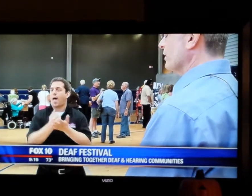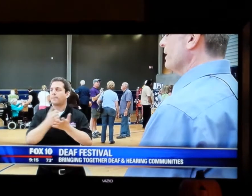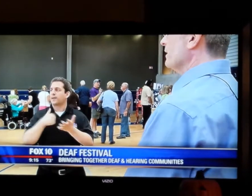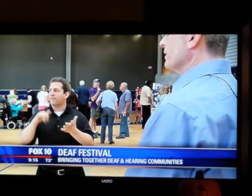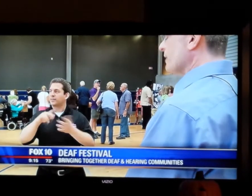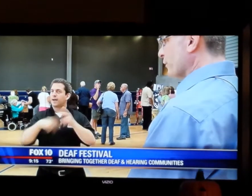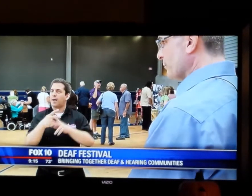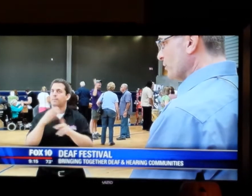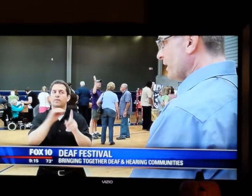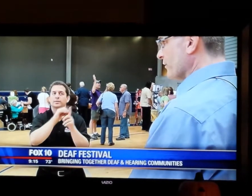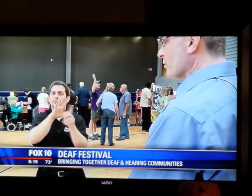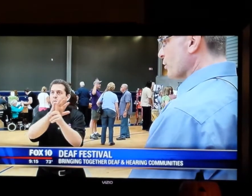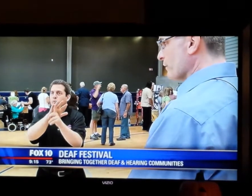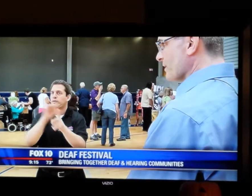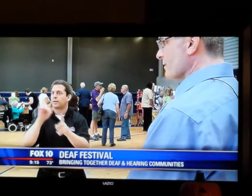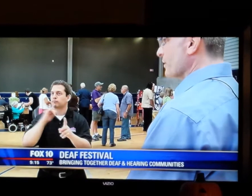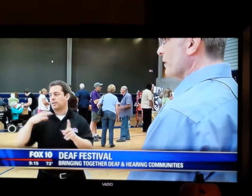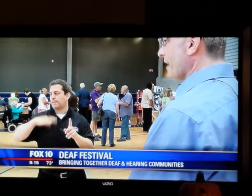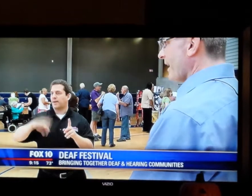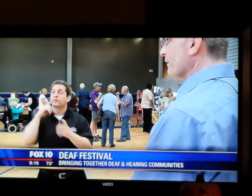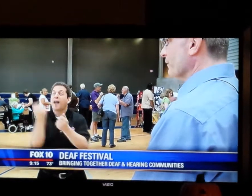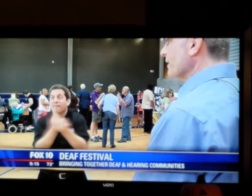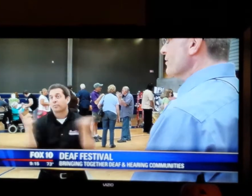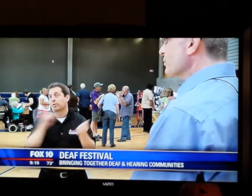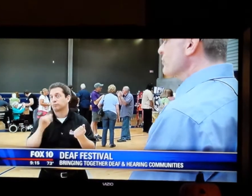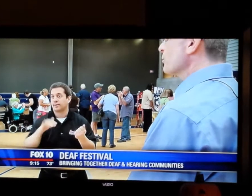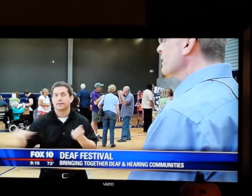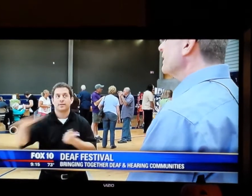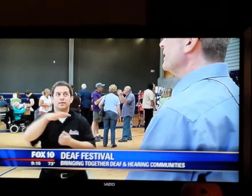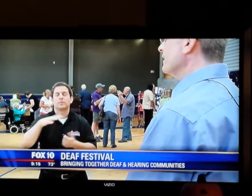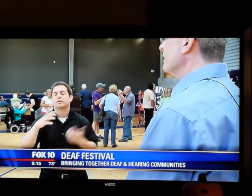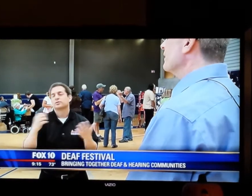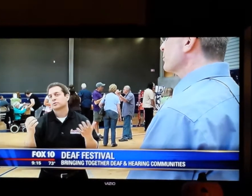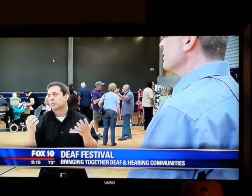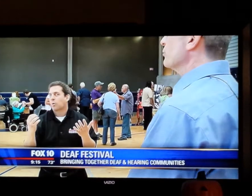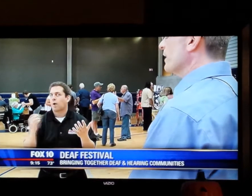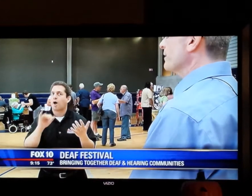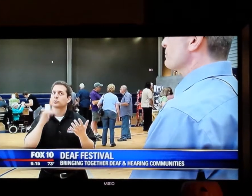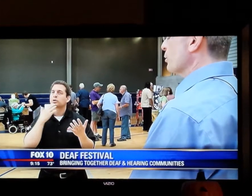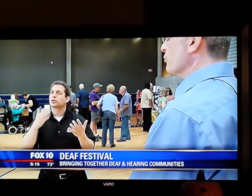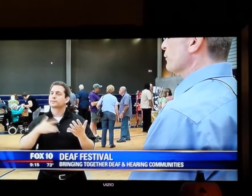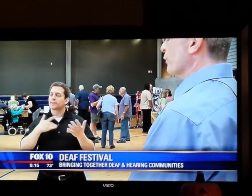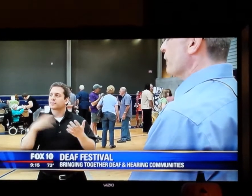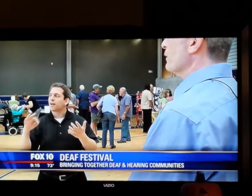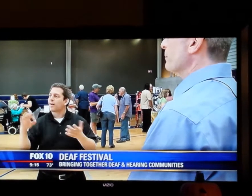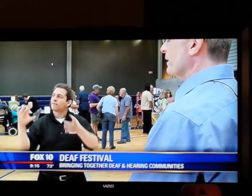the deaf community and the services that we have. So it's really, it's really great exposure for everybody.